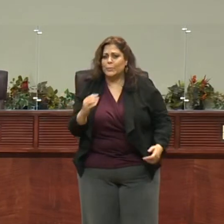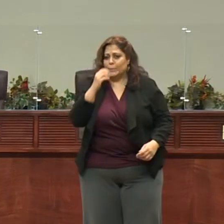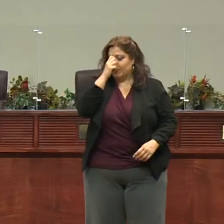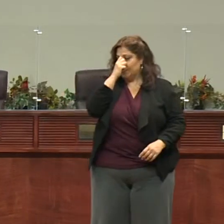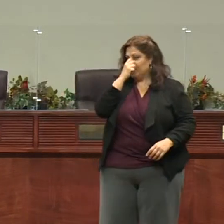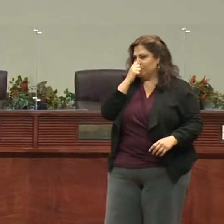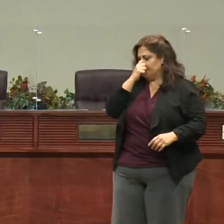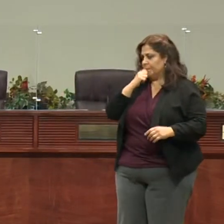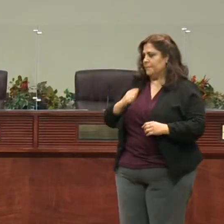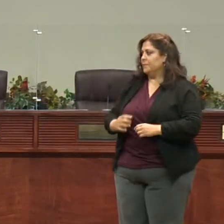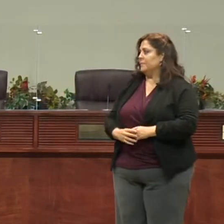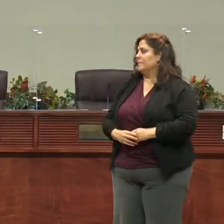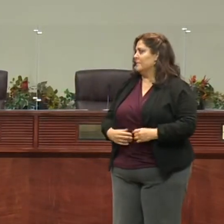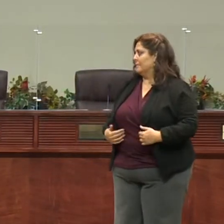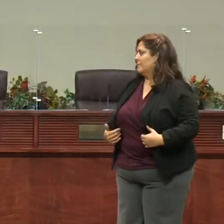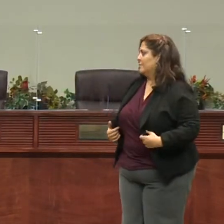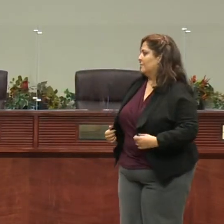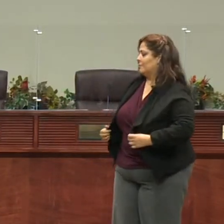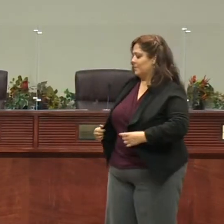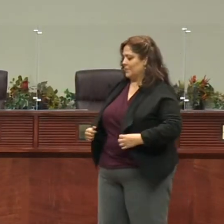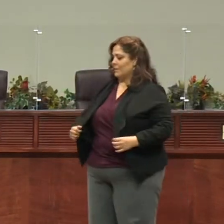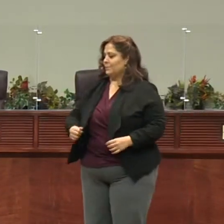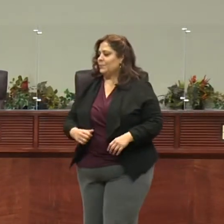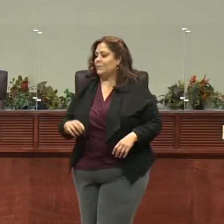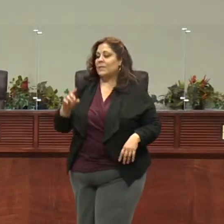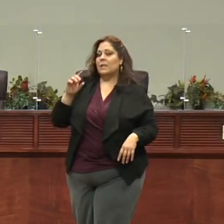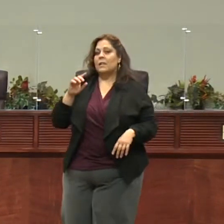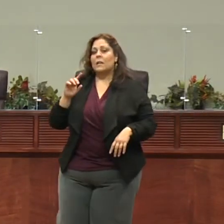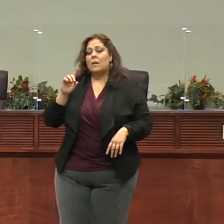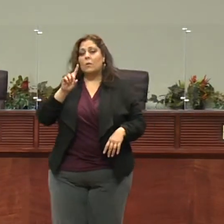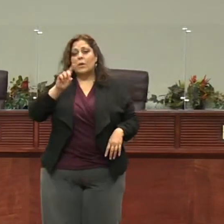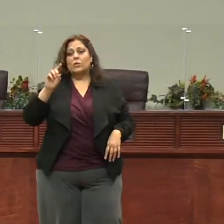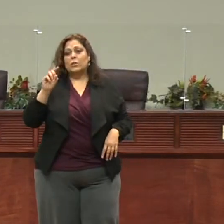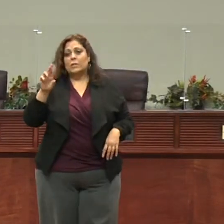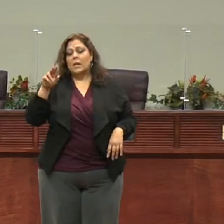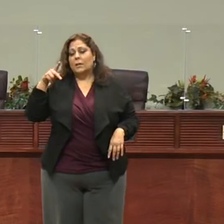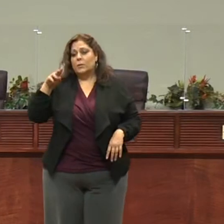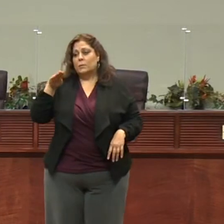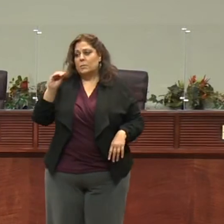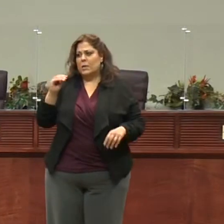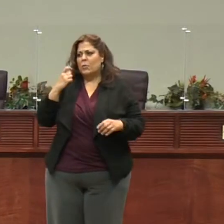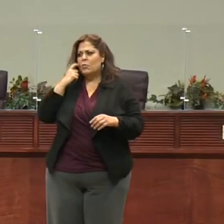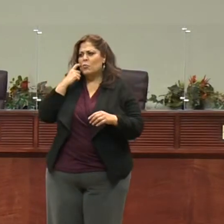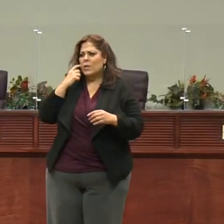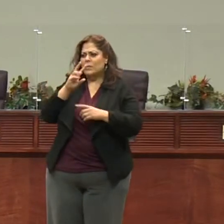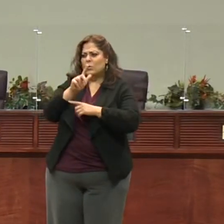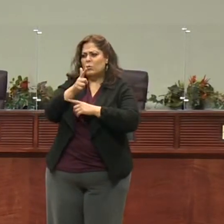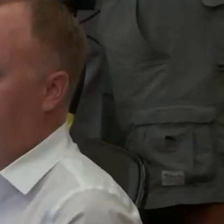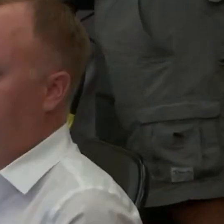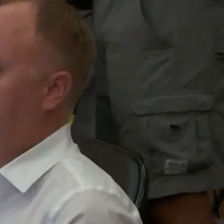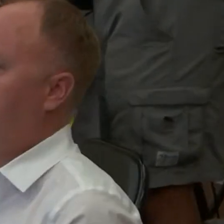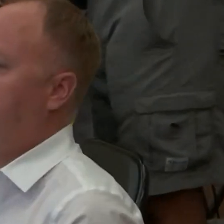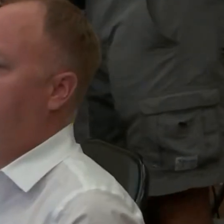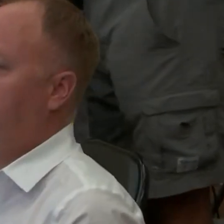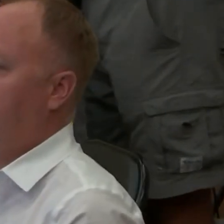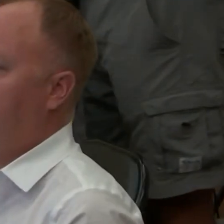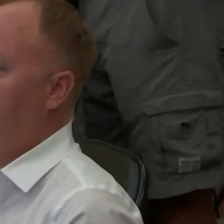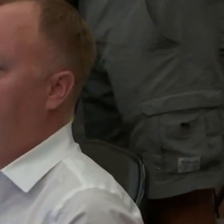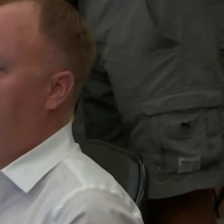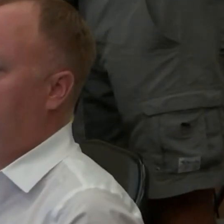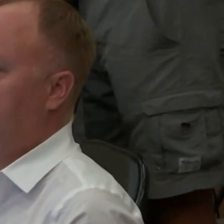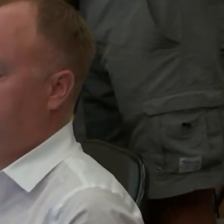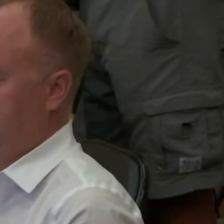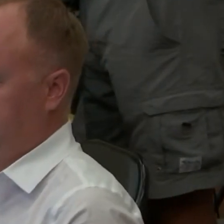Dr. Pino. Tell us what you can about the recent death of the 27-year-old. Was that in the last week or so? And then can